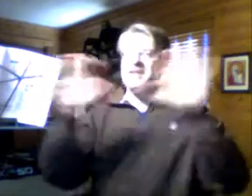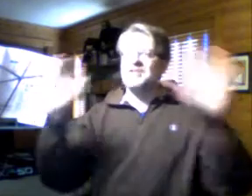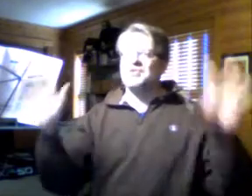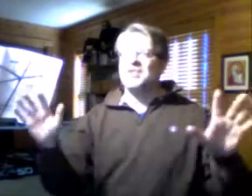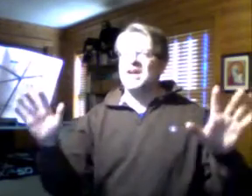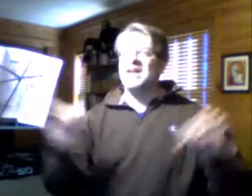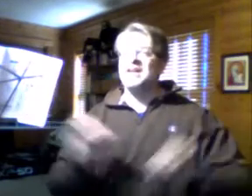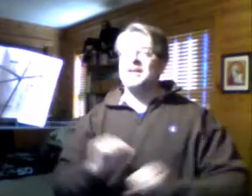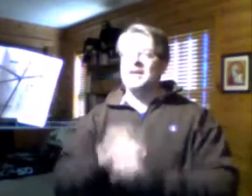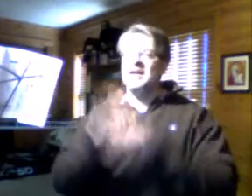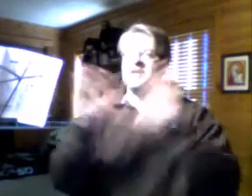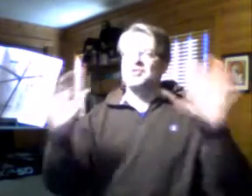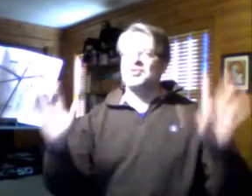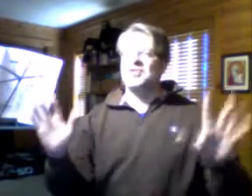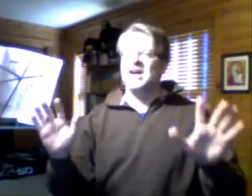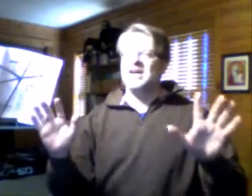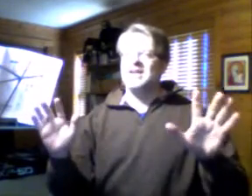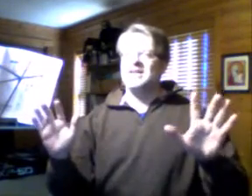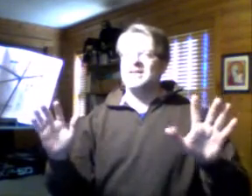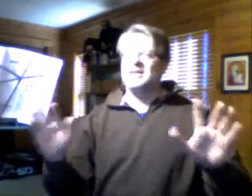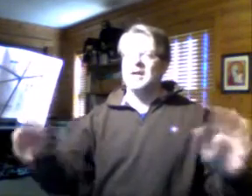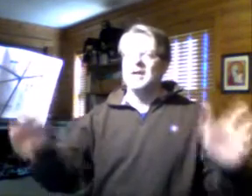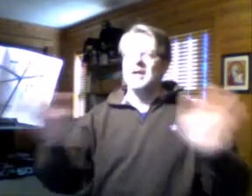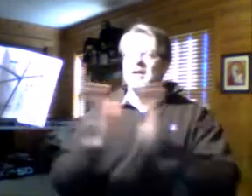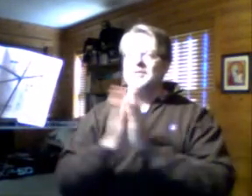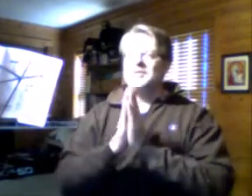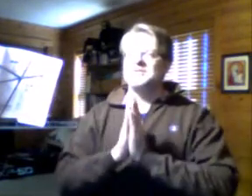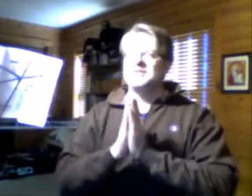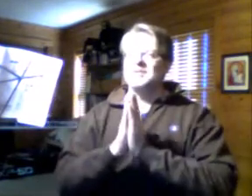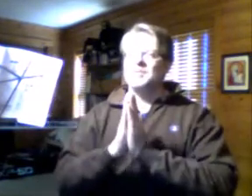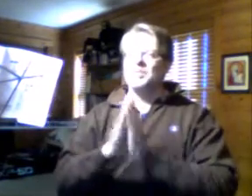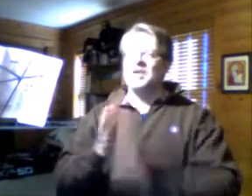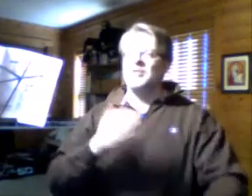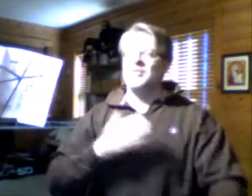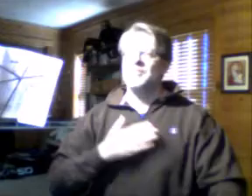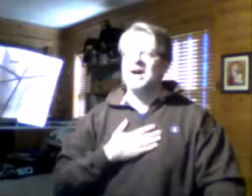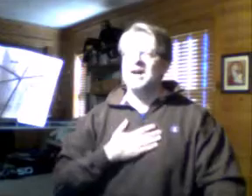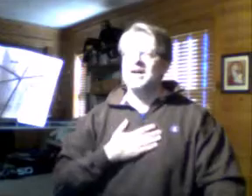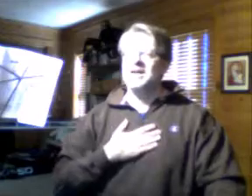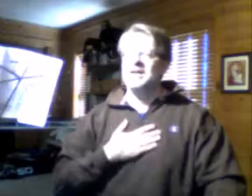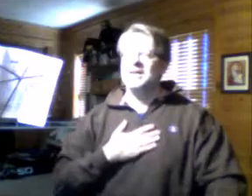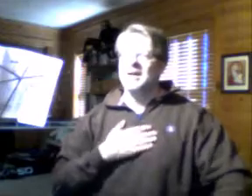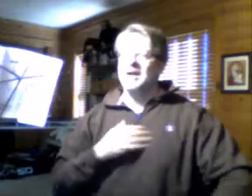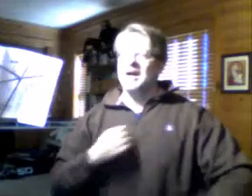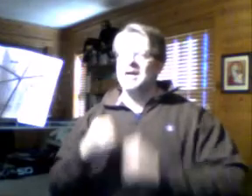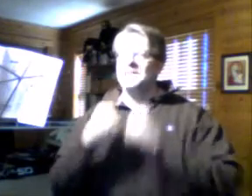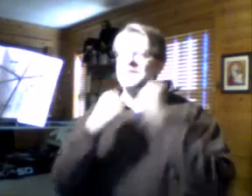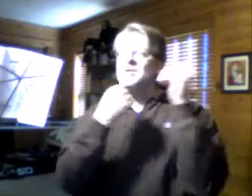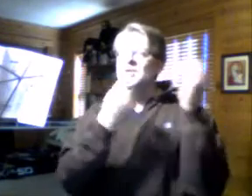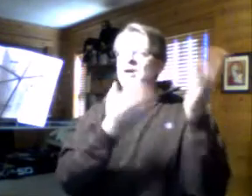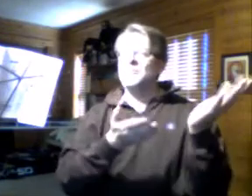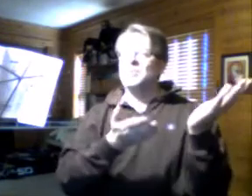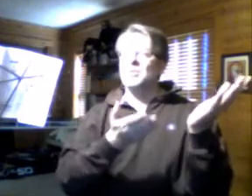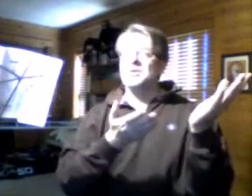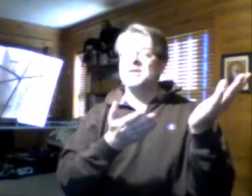it shine, let it shine. This little prayer of mine, I'm gonna offer